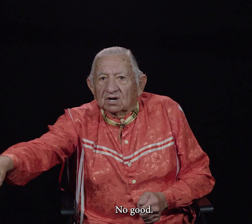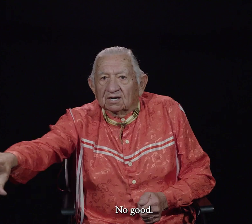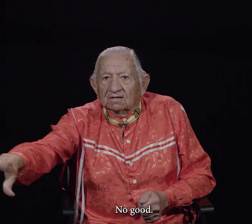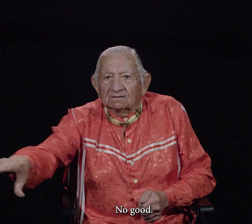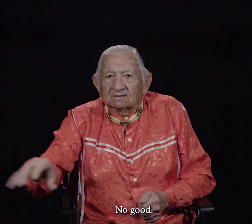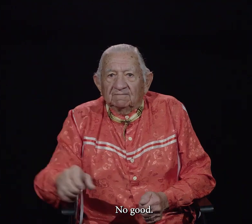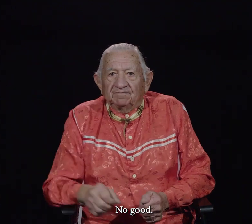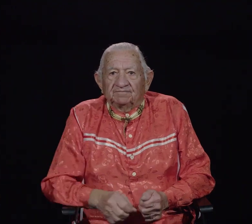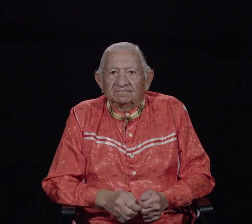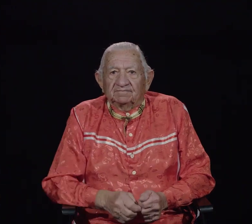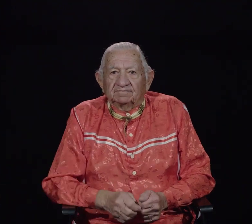good.